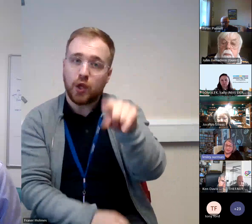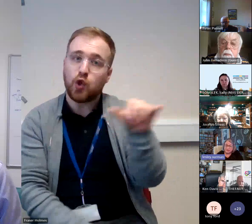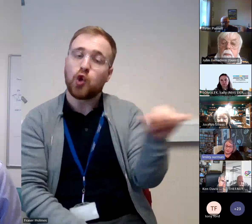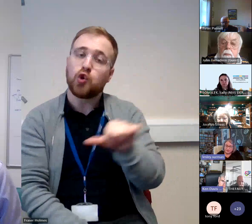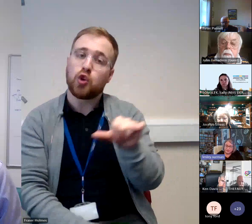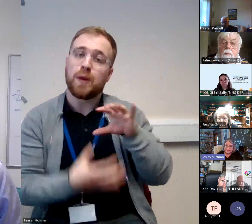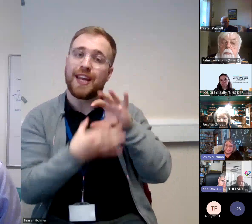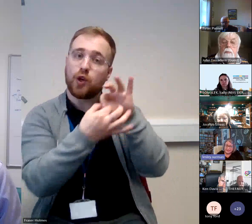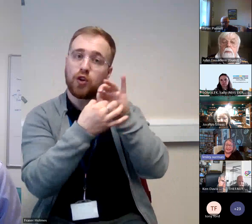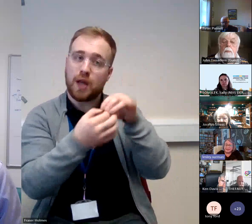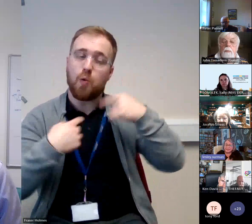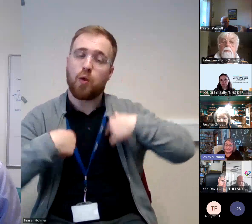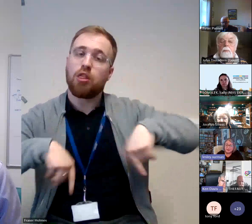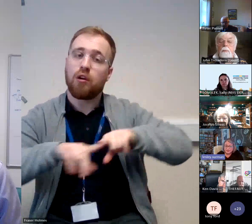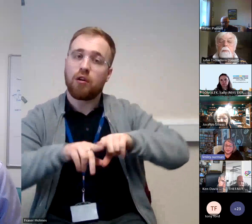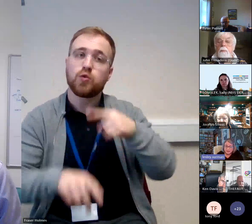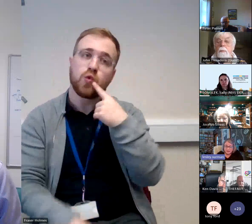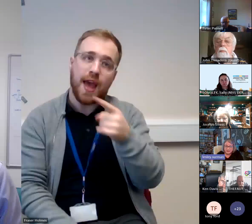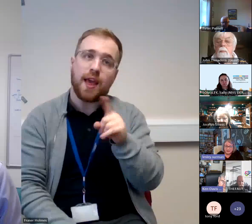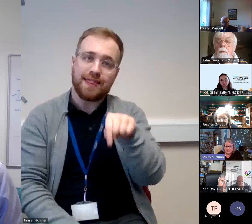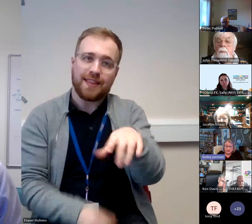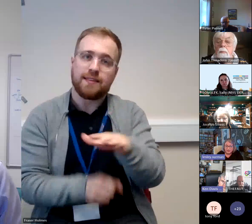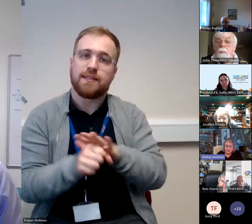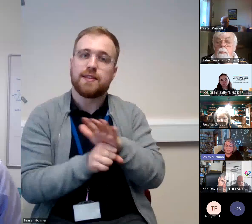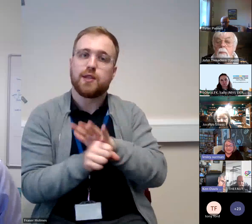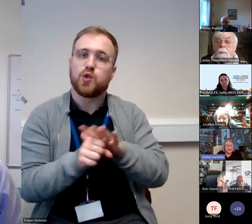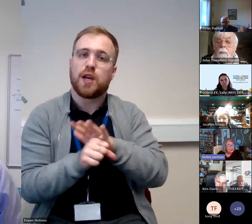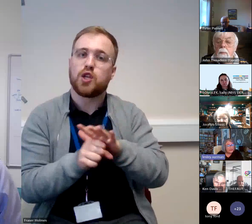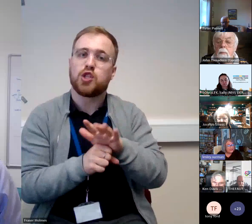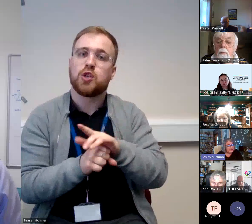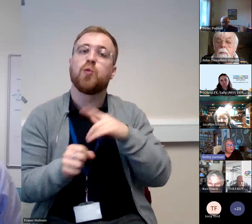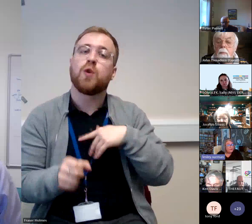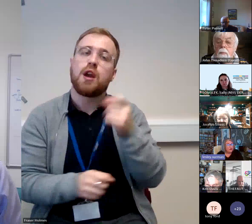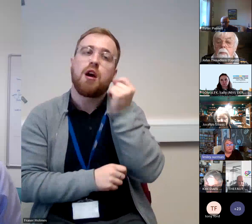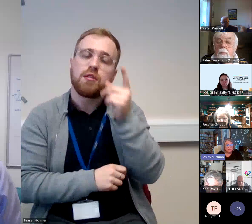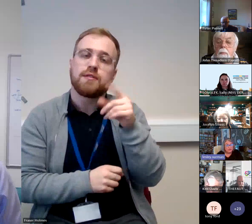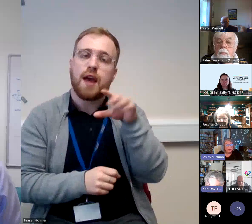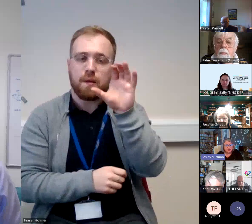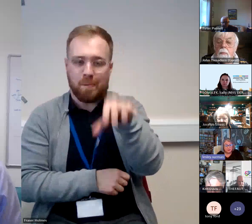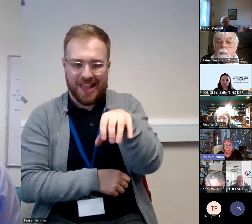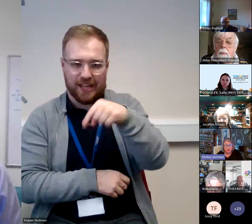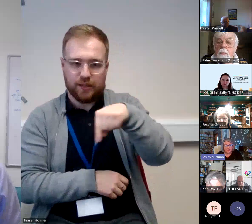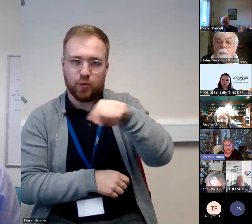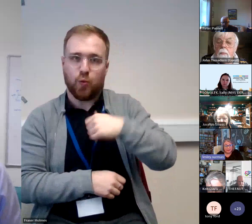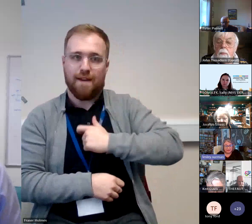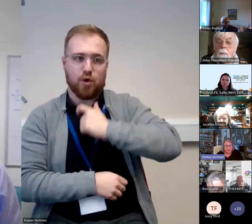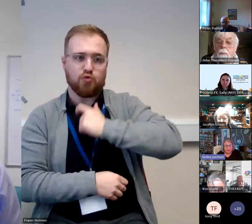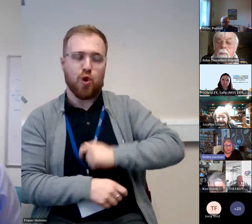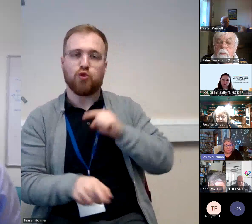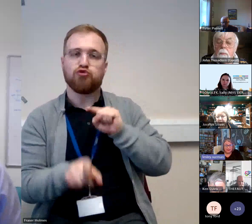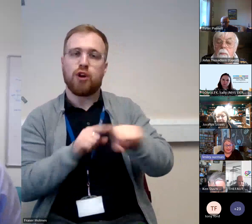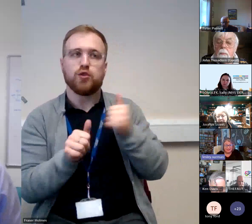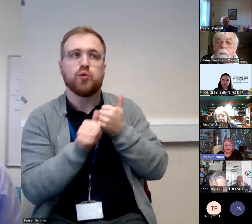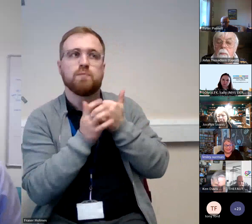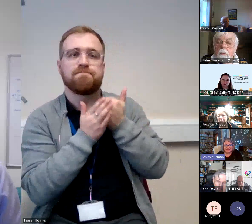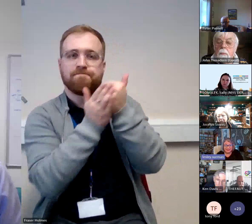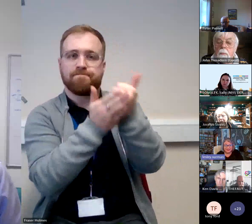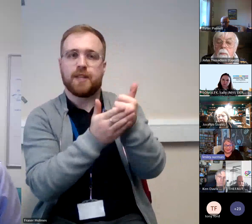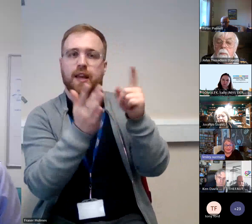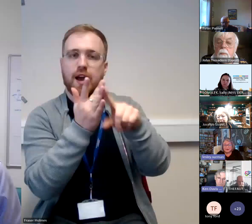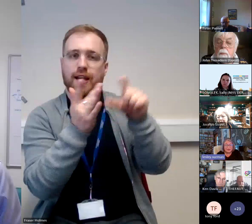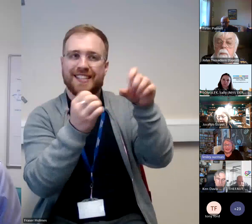been in contact with us to say, this is our position. We understand as Place that we've got a real role to support the ICB in